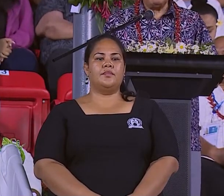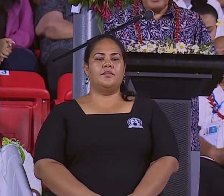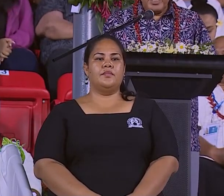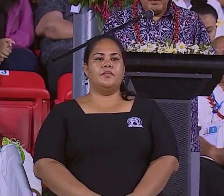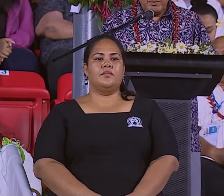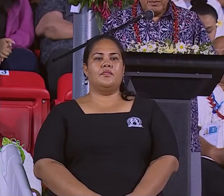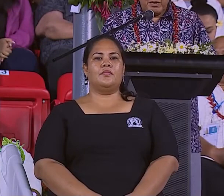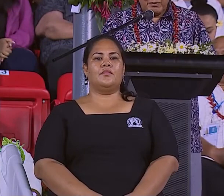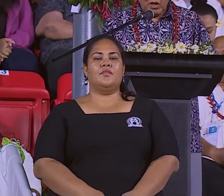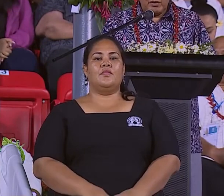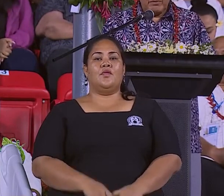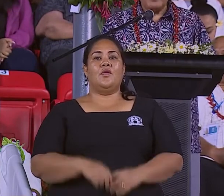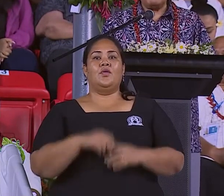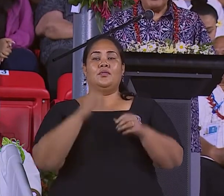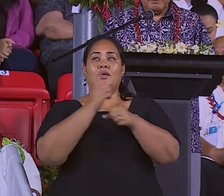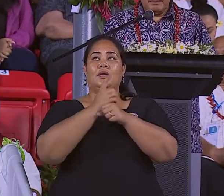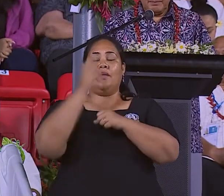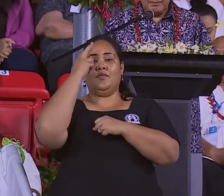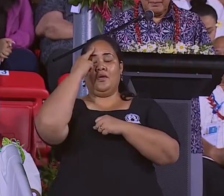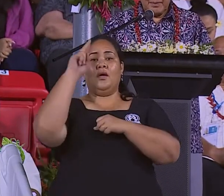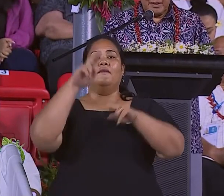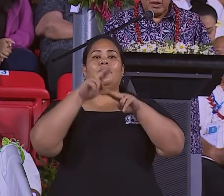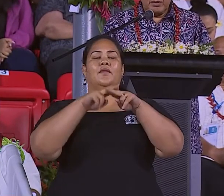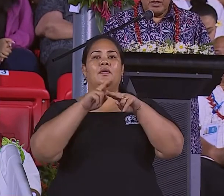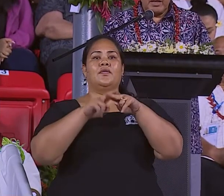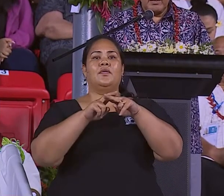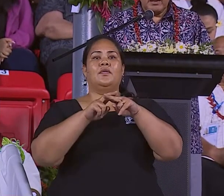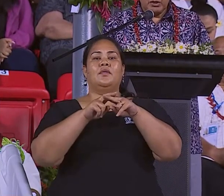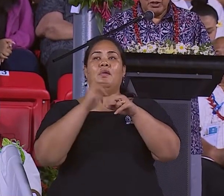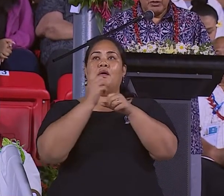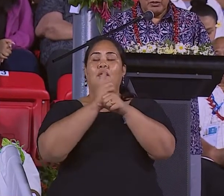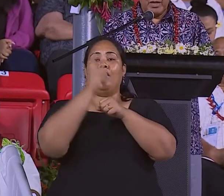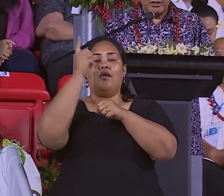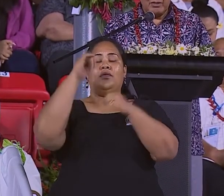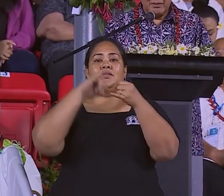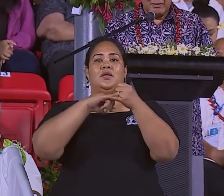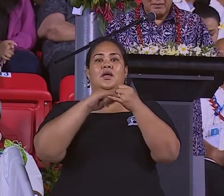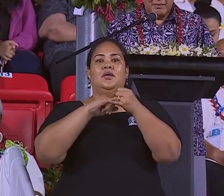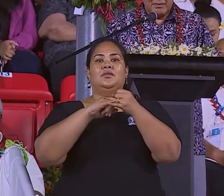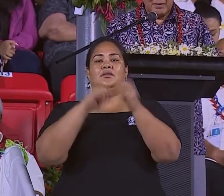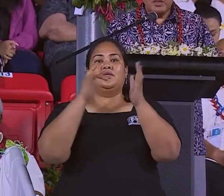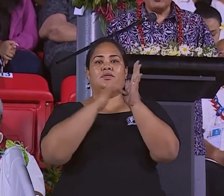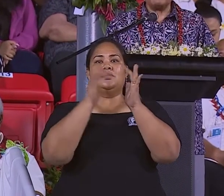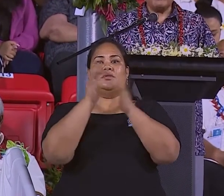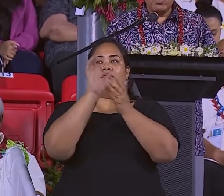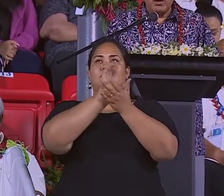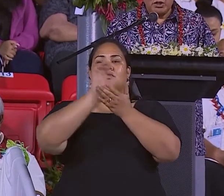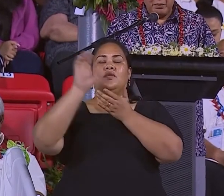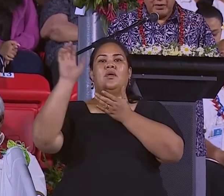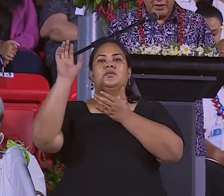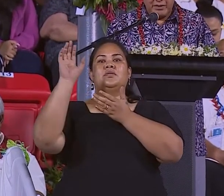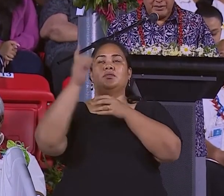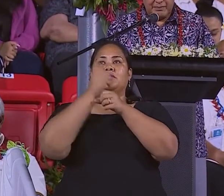In the holy name of God the Father, God the Son, Jesus Christ, and God the